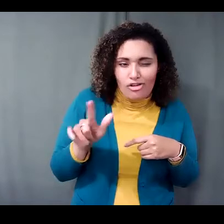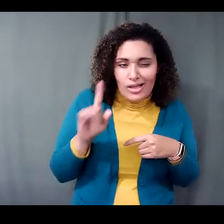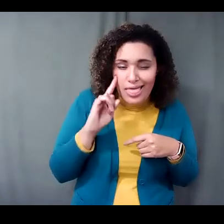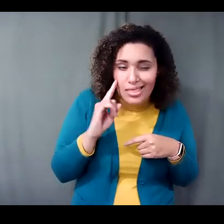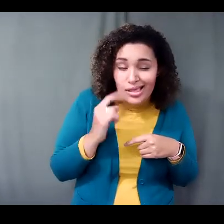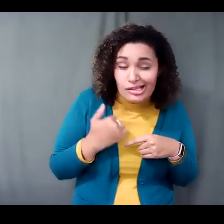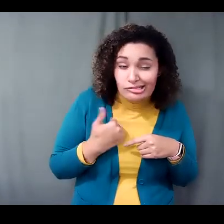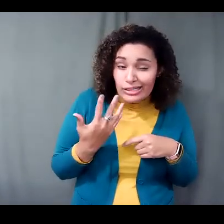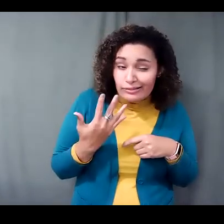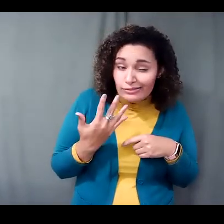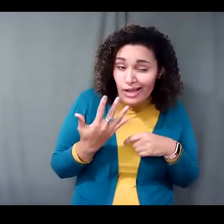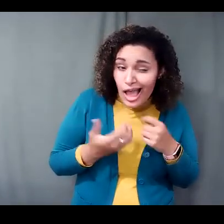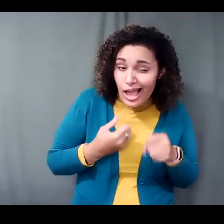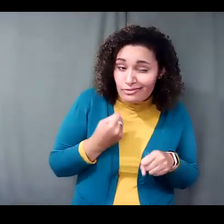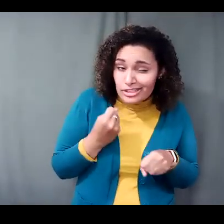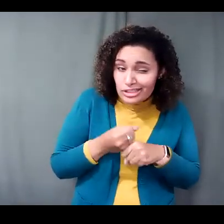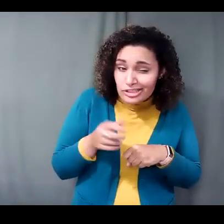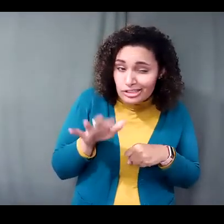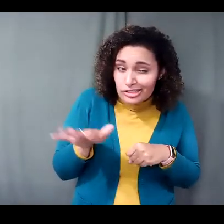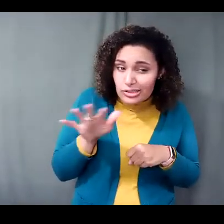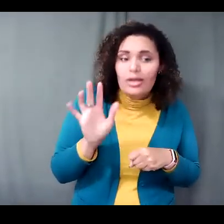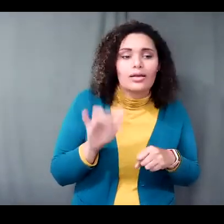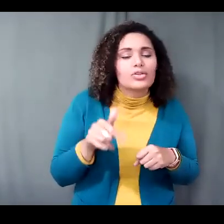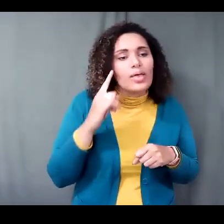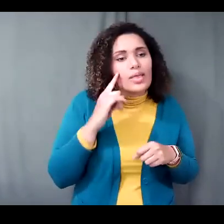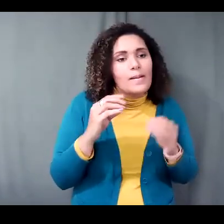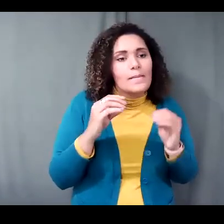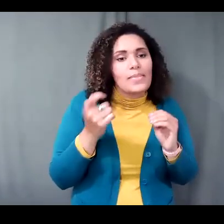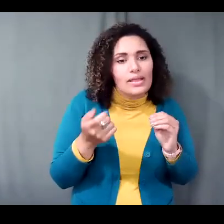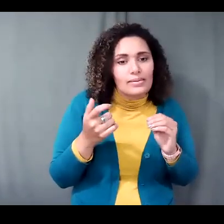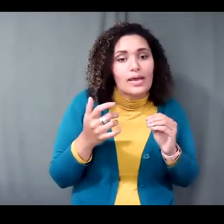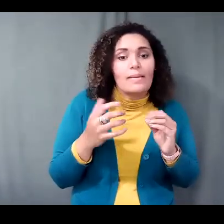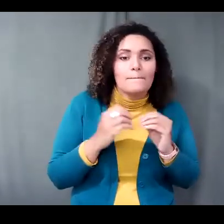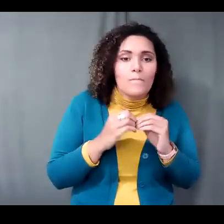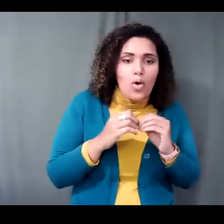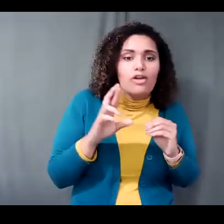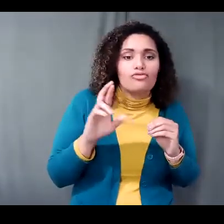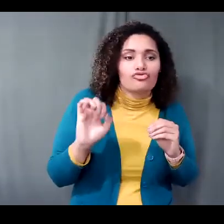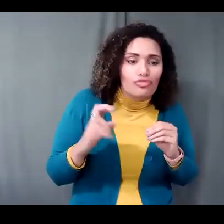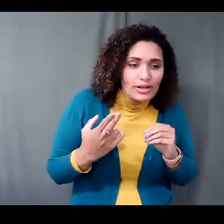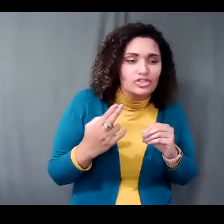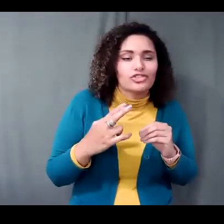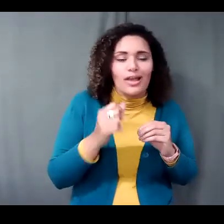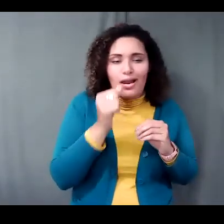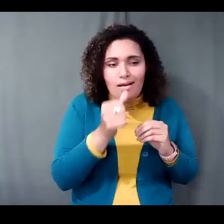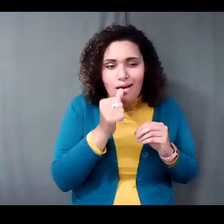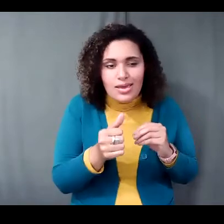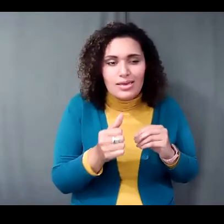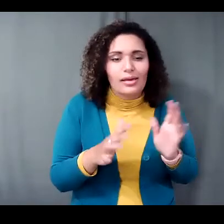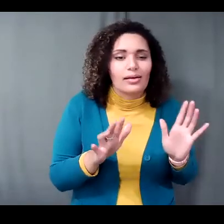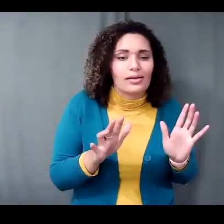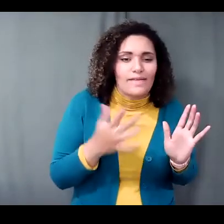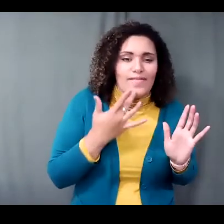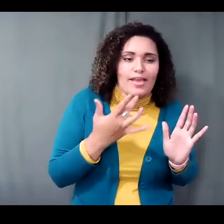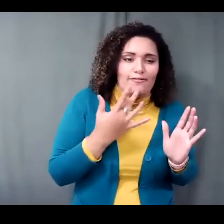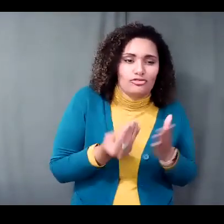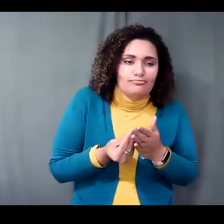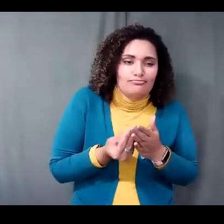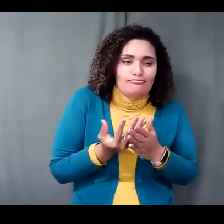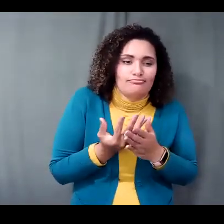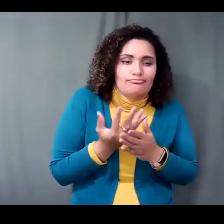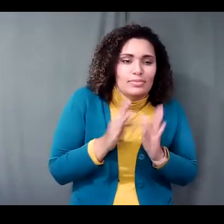it. There's always some very old grapes in it and some younger grapes in it. So people ask what grapes are in it. There are some of every grape